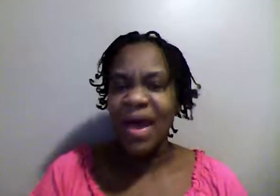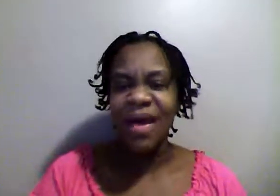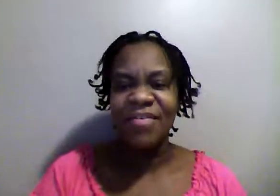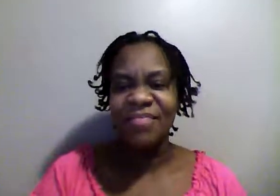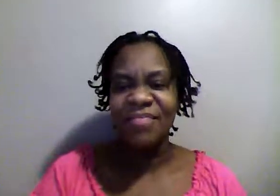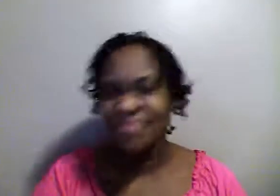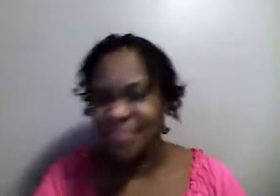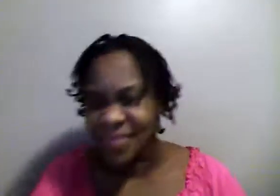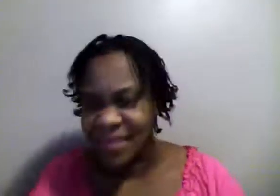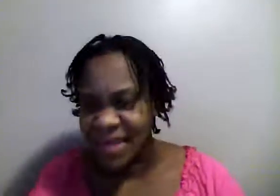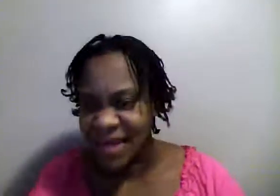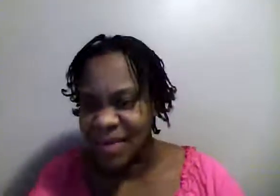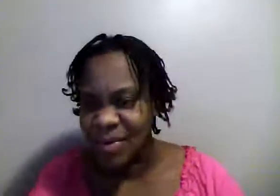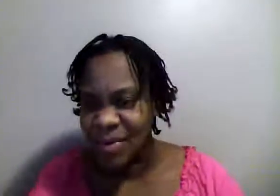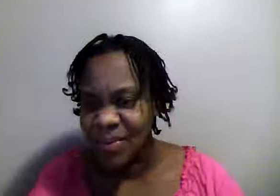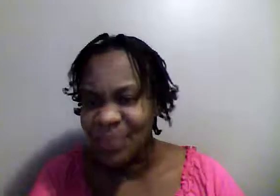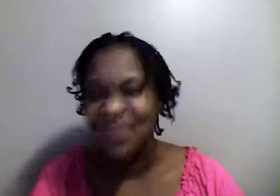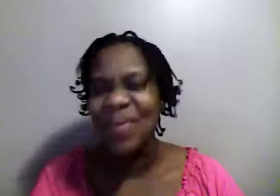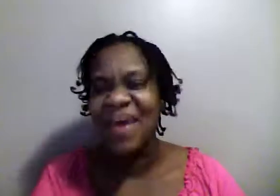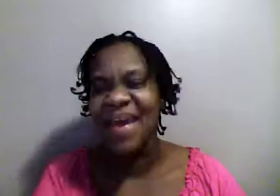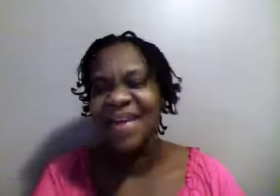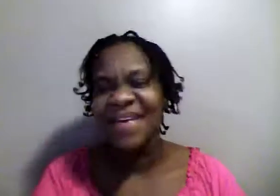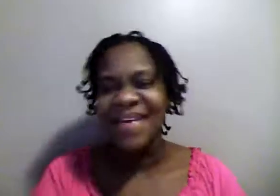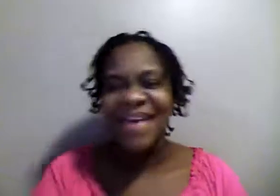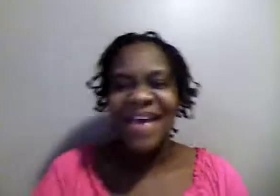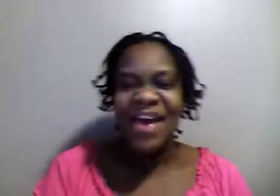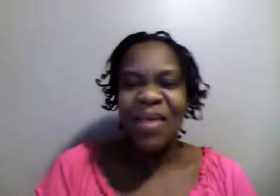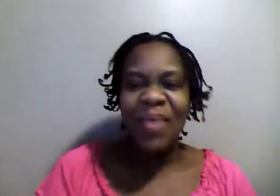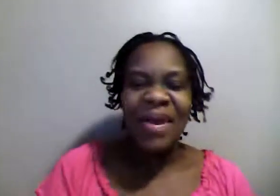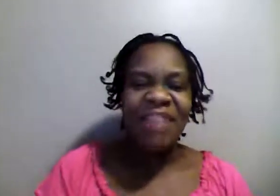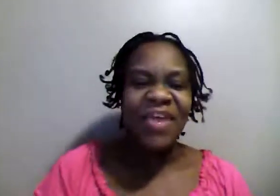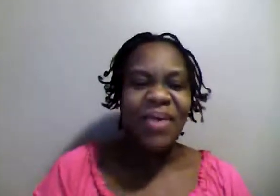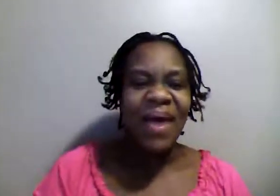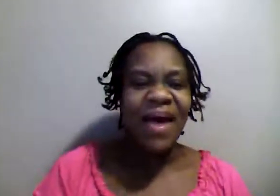have, I don't know, okay, wherever you have